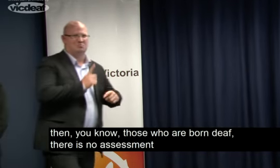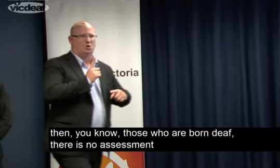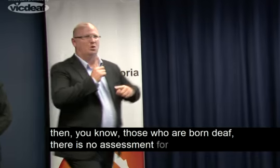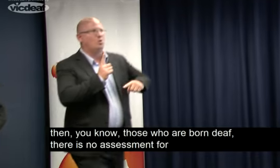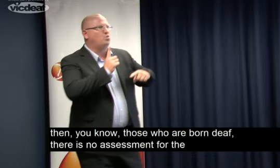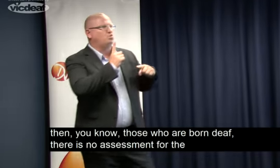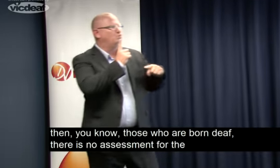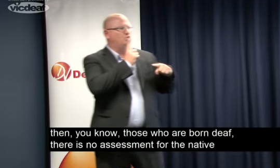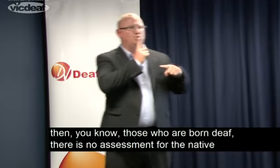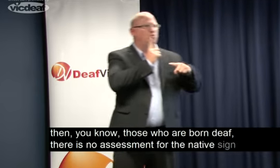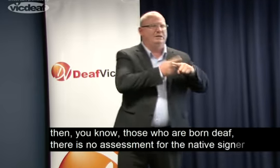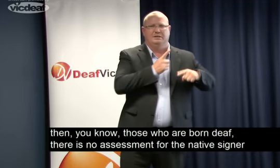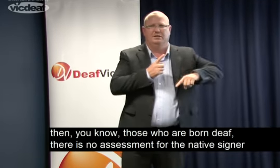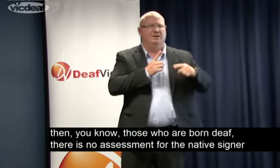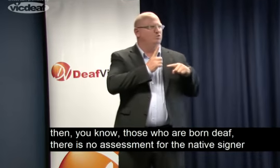So how is that fair?